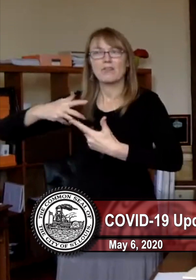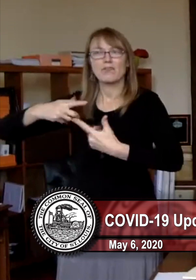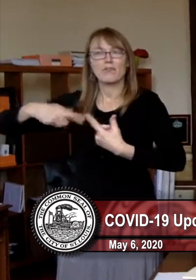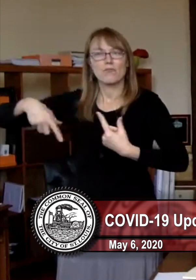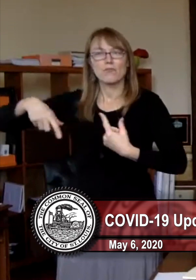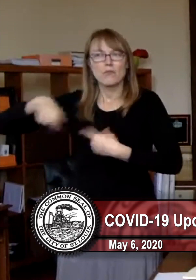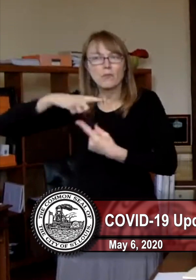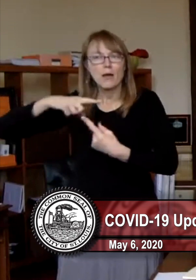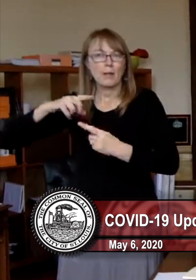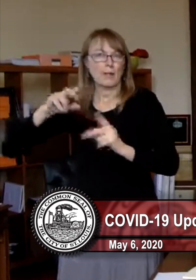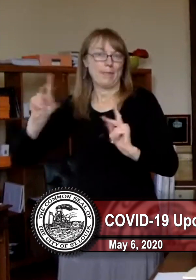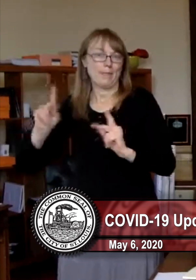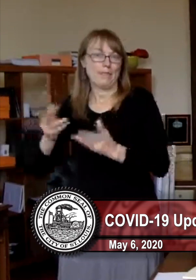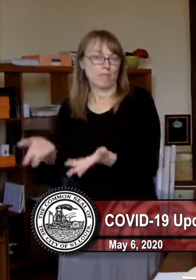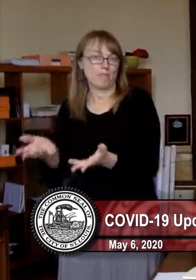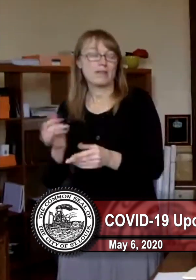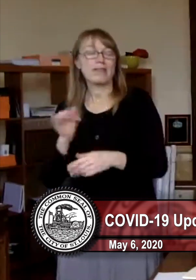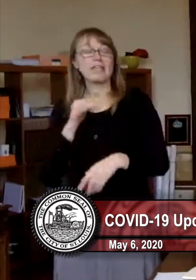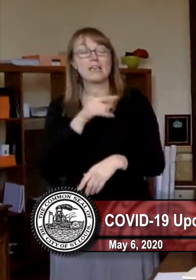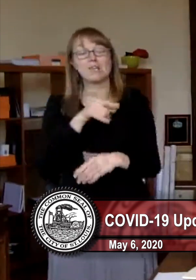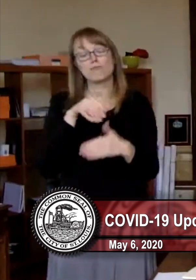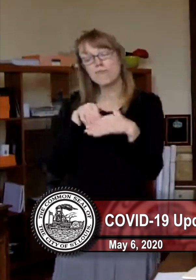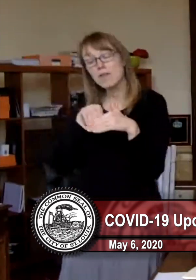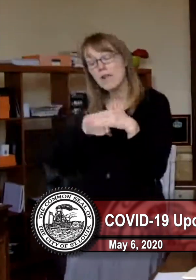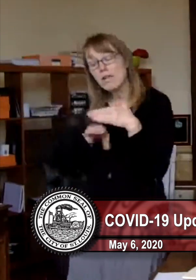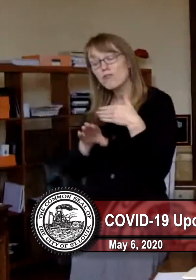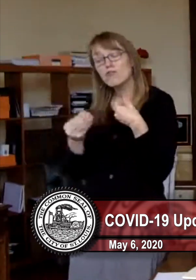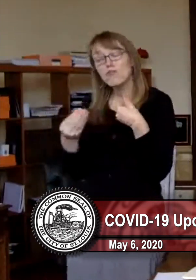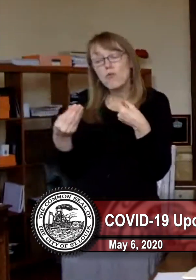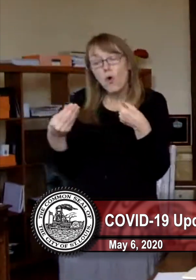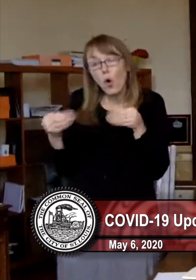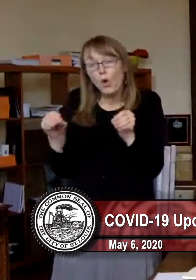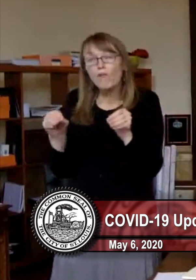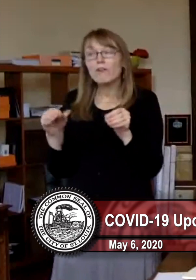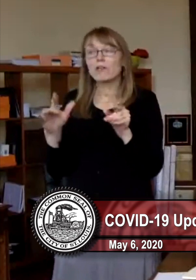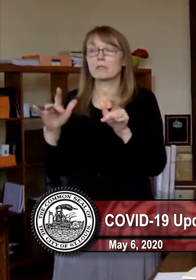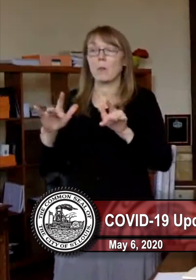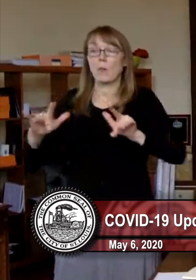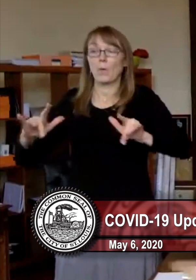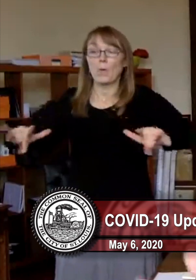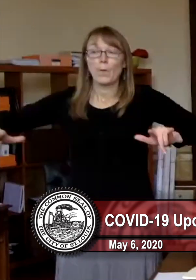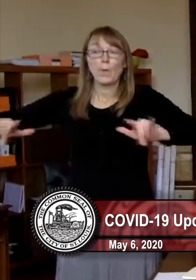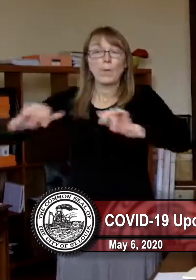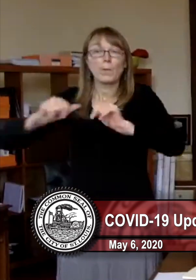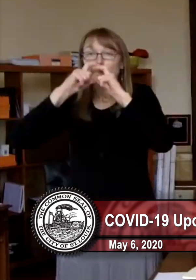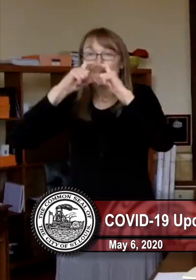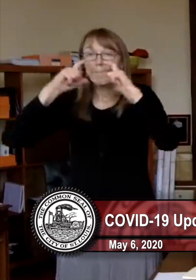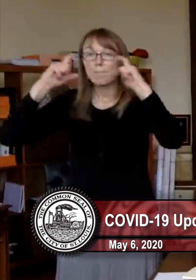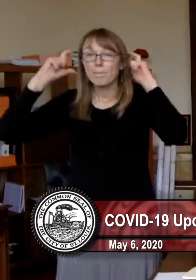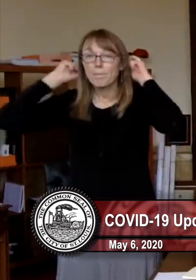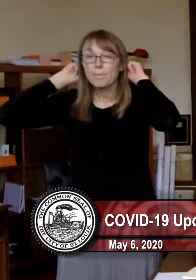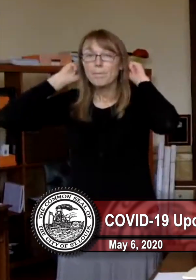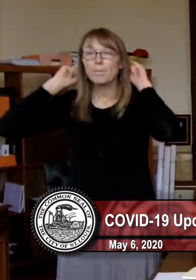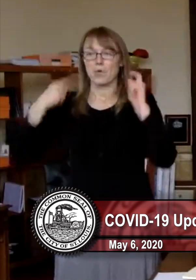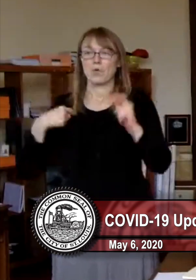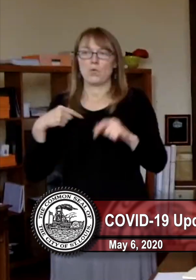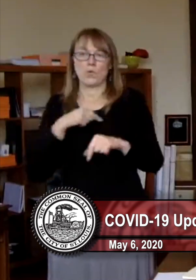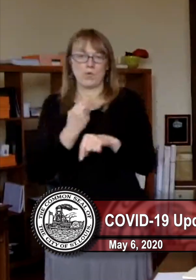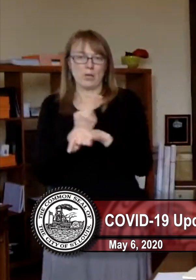people around, and you're wearing a mask, which we all wear masks here all day, except I take mine off to talk to you